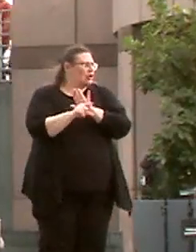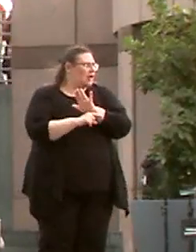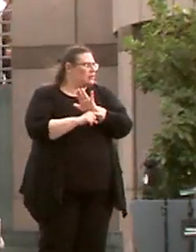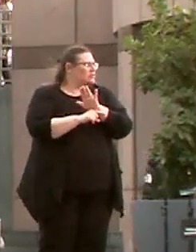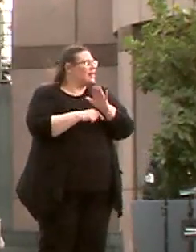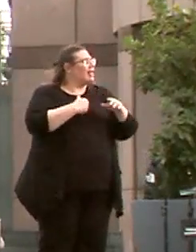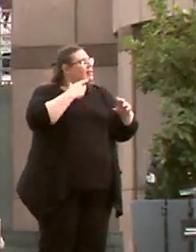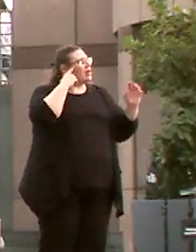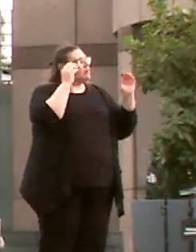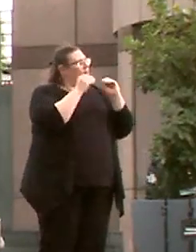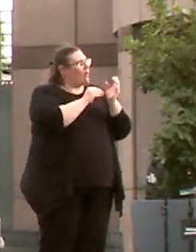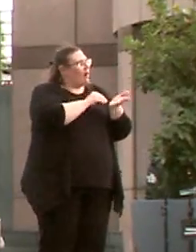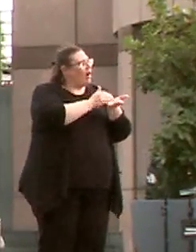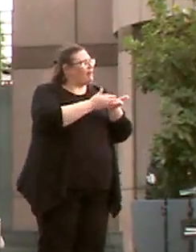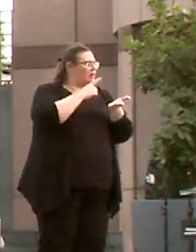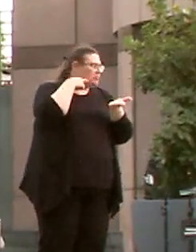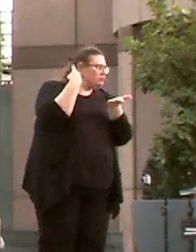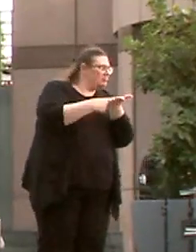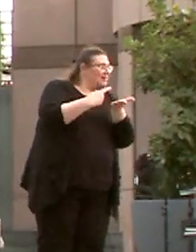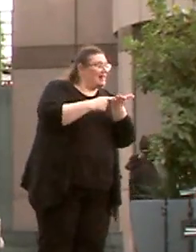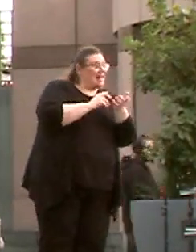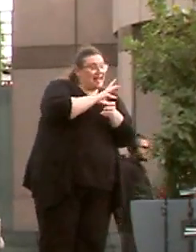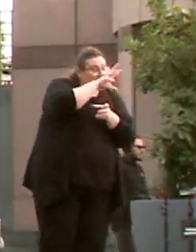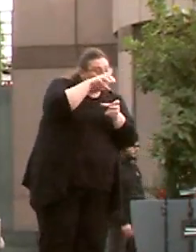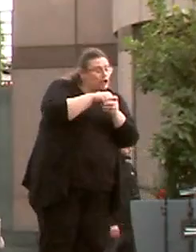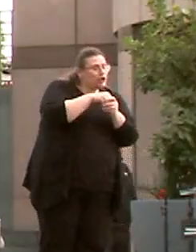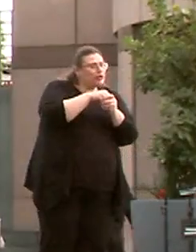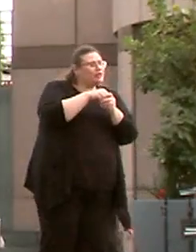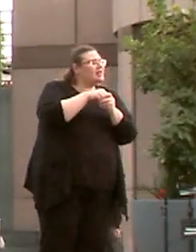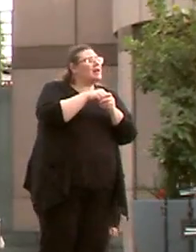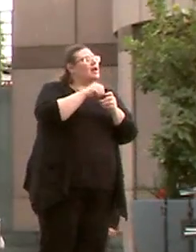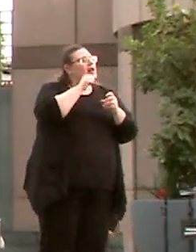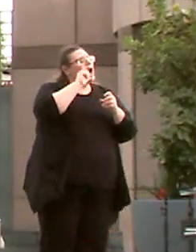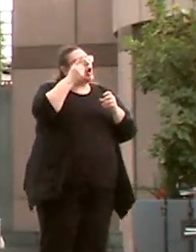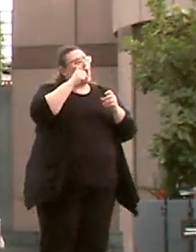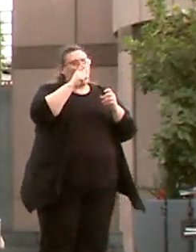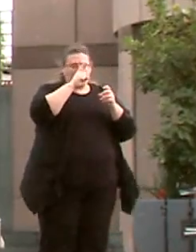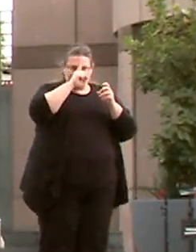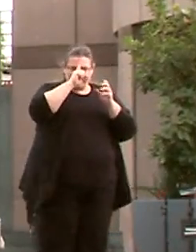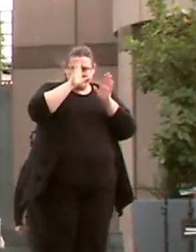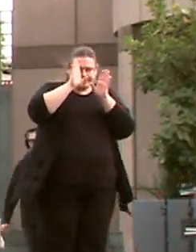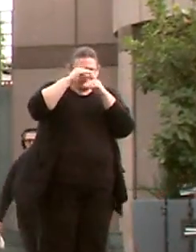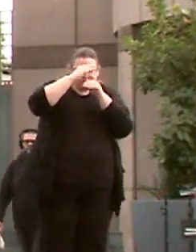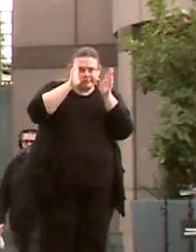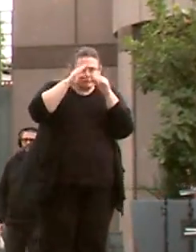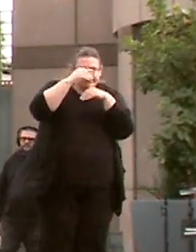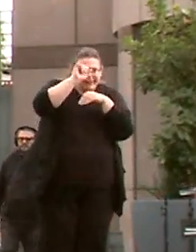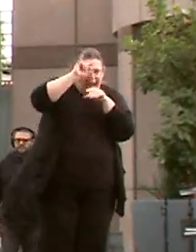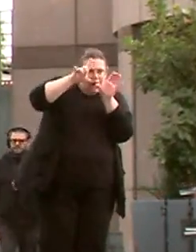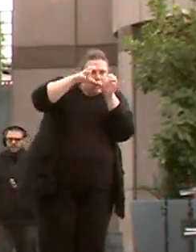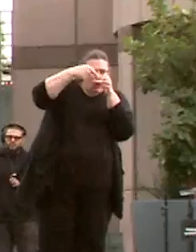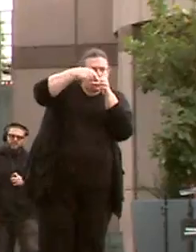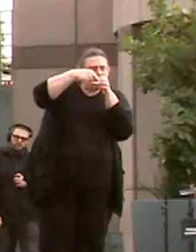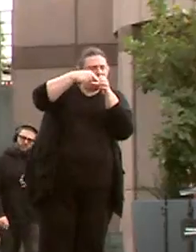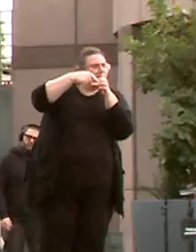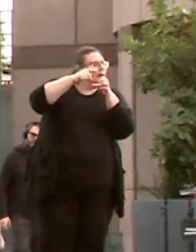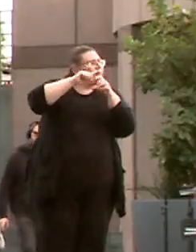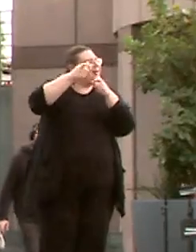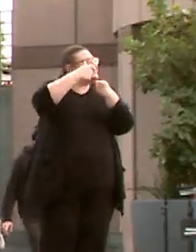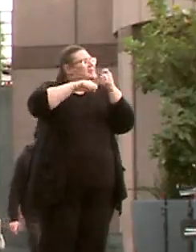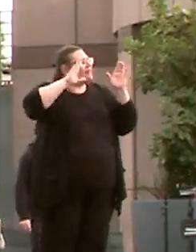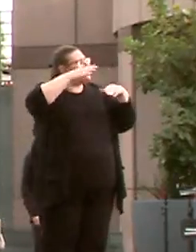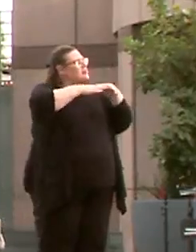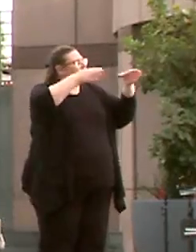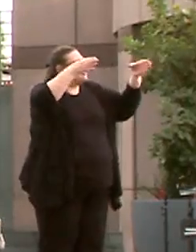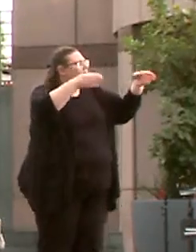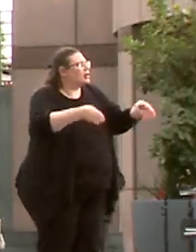more our conversations around inclusion focus less on this specific group and more on this specific person and